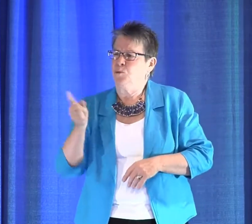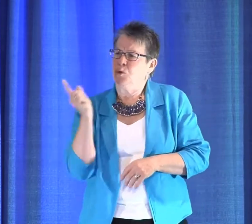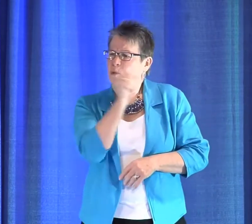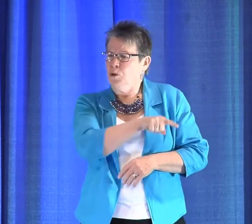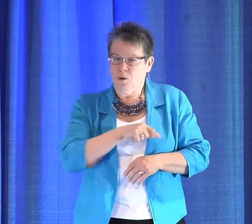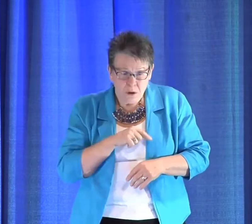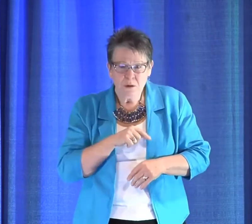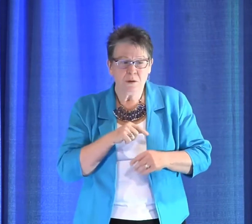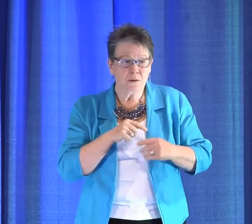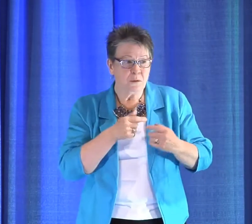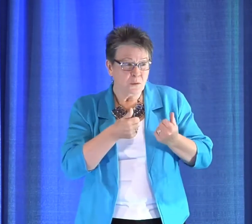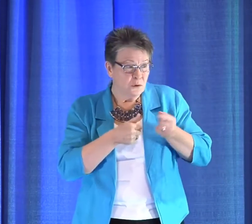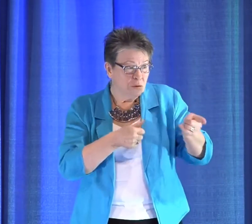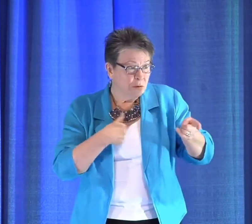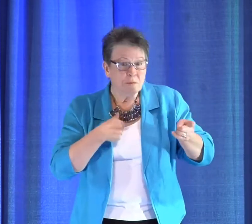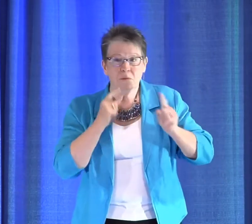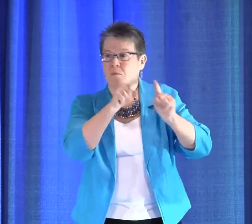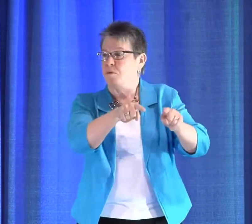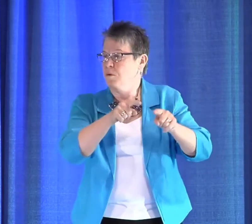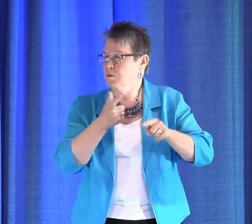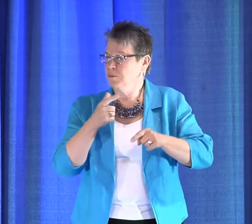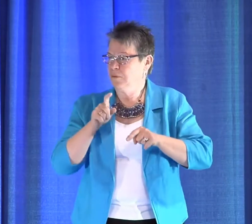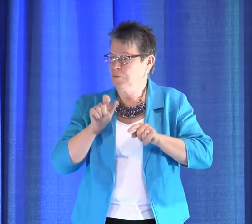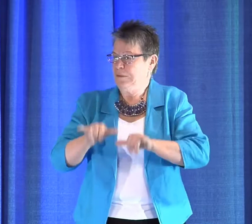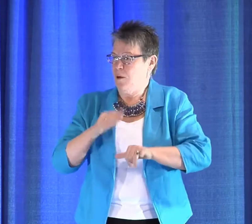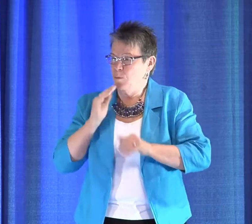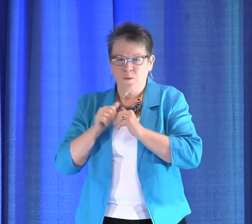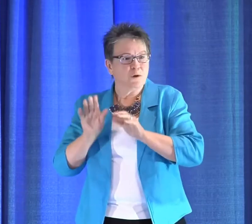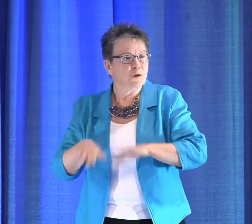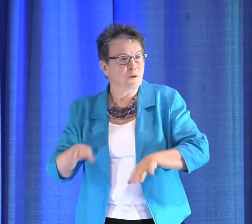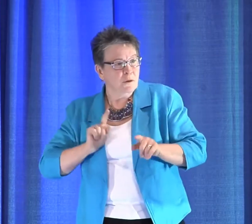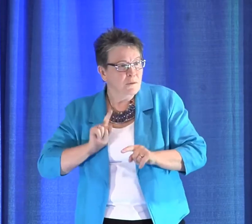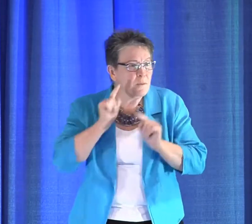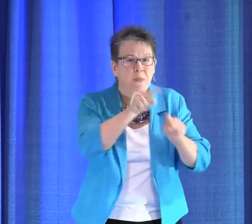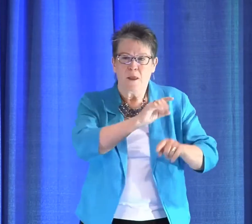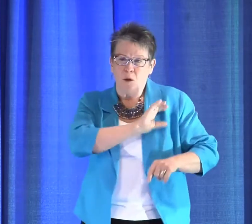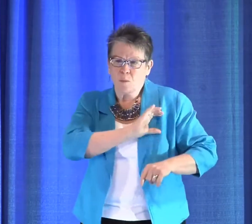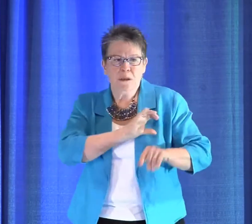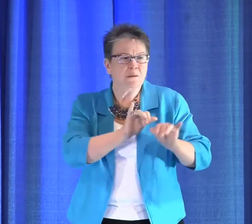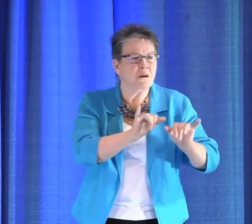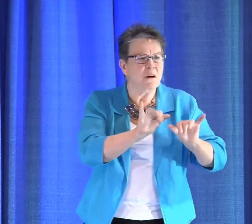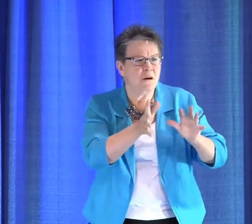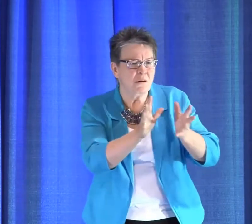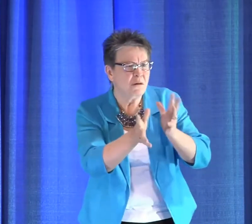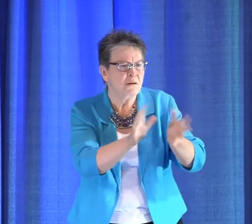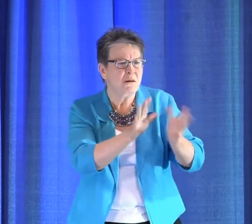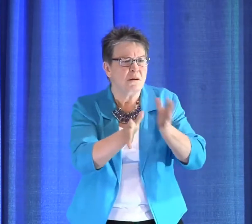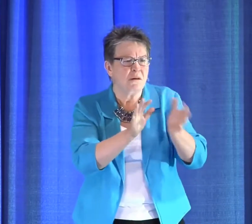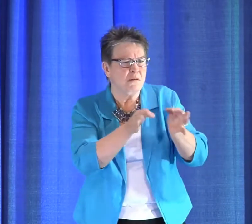there was doorbell things that would make it so that the lights would flash. The police would come to my house and they would knock, and my hearing shields would get up and let us know the police were